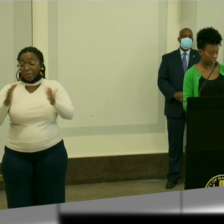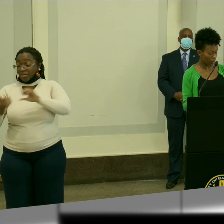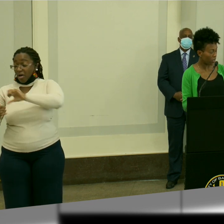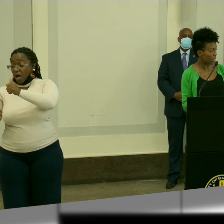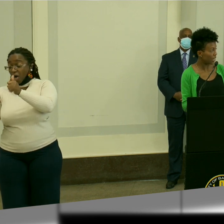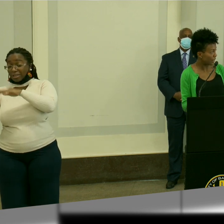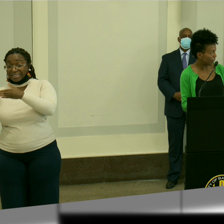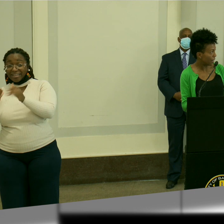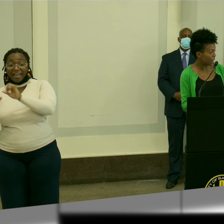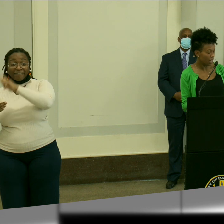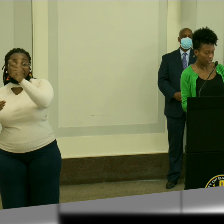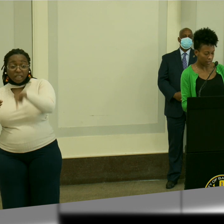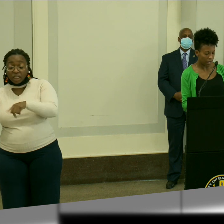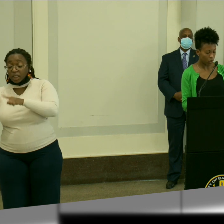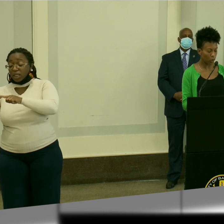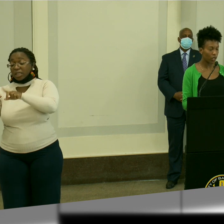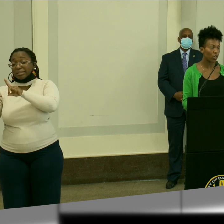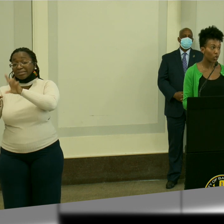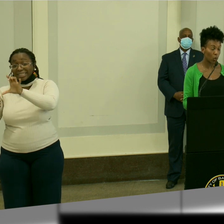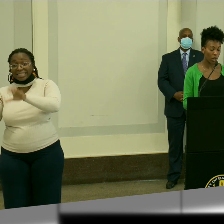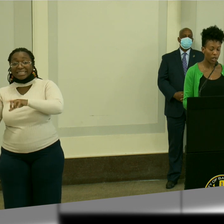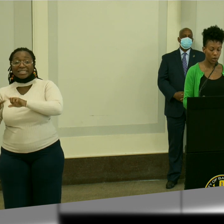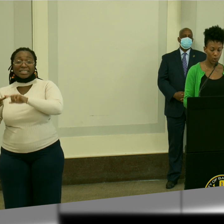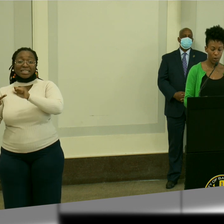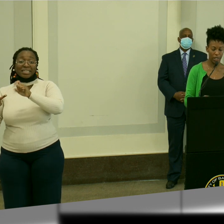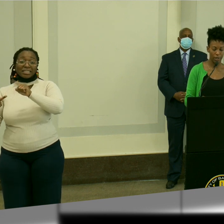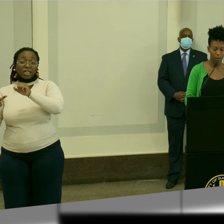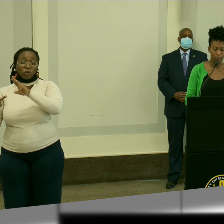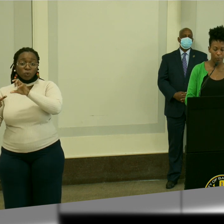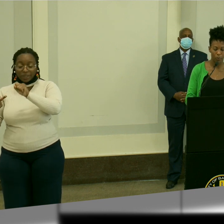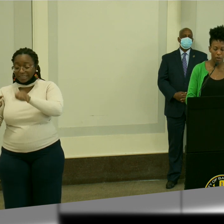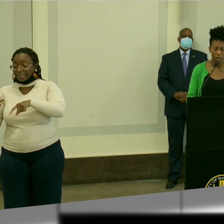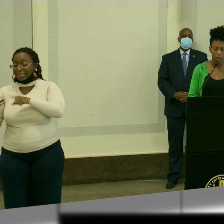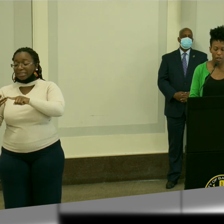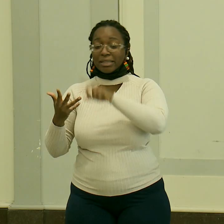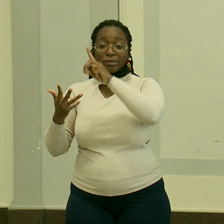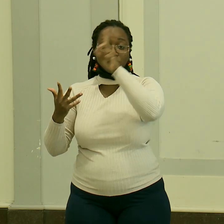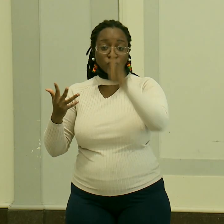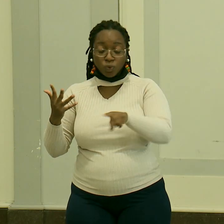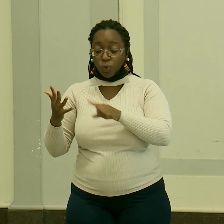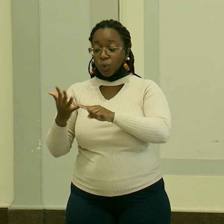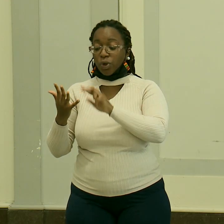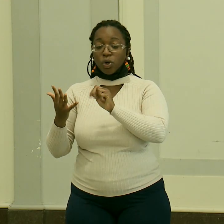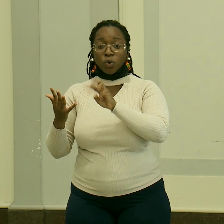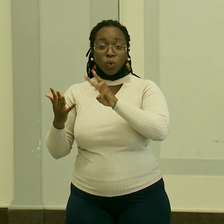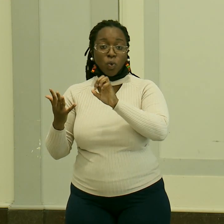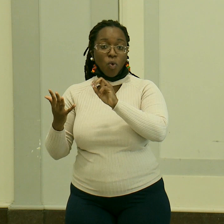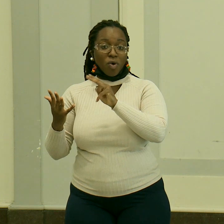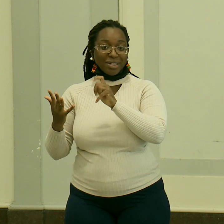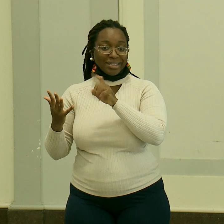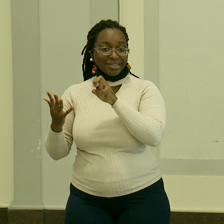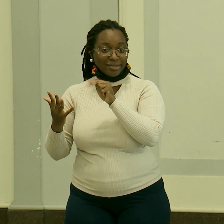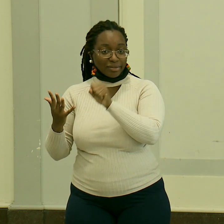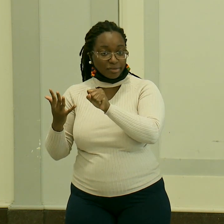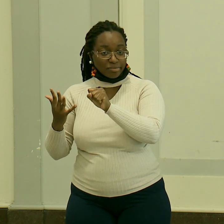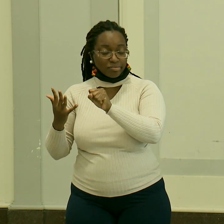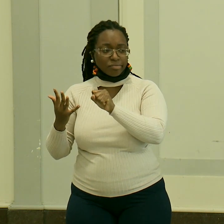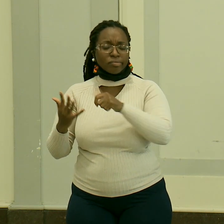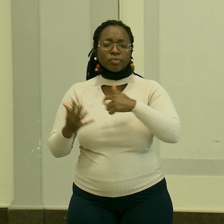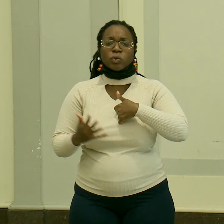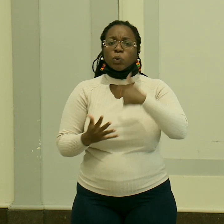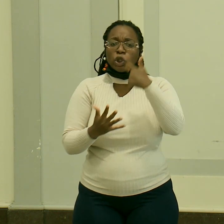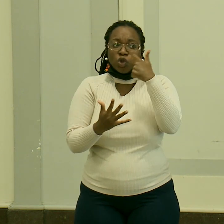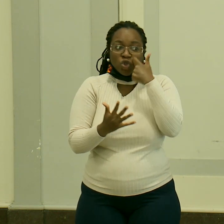including Philadelphia, DC, St. Louis, Detroit, and New Orleans. The health department reviews the metrics I just mentioned